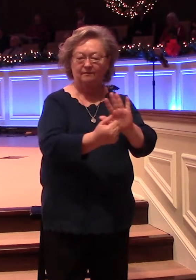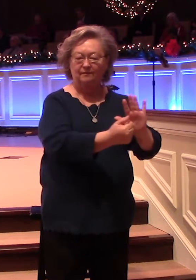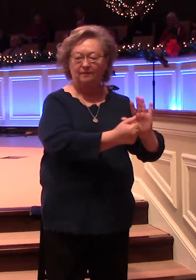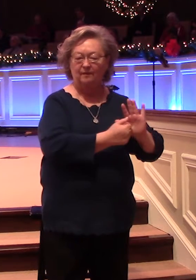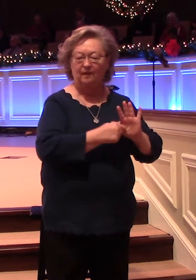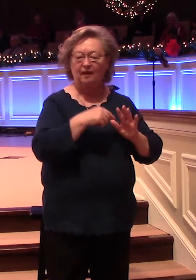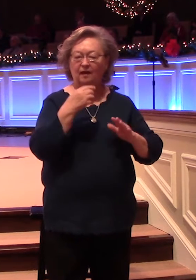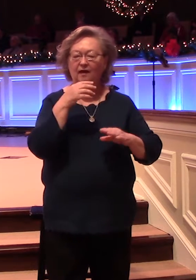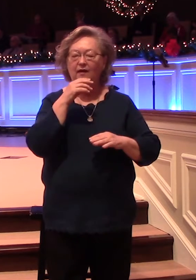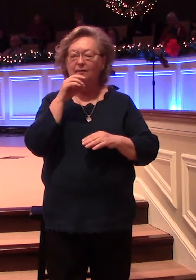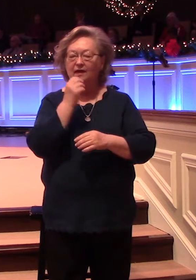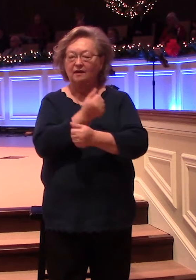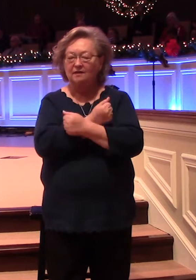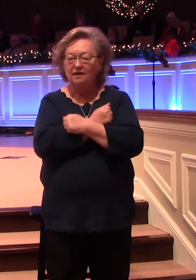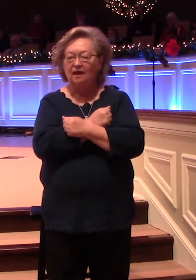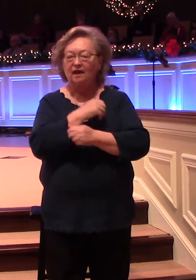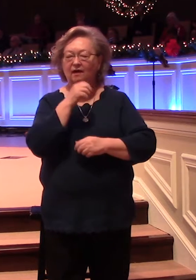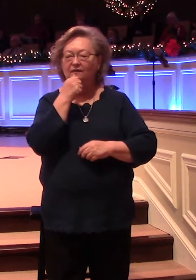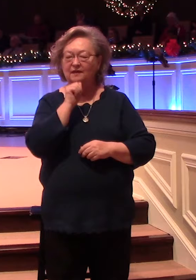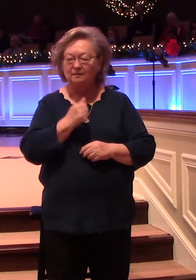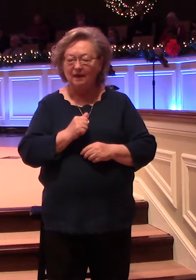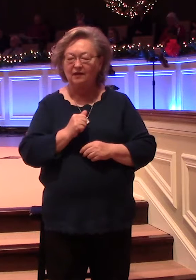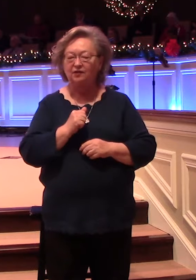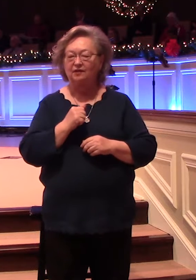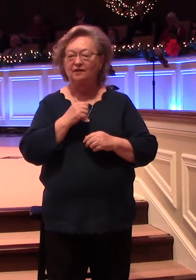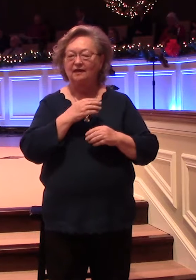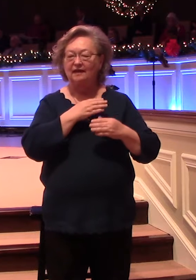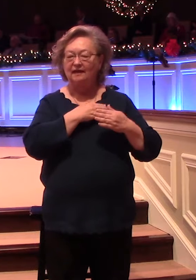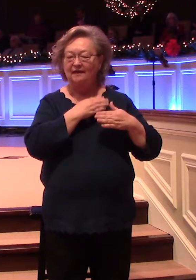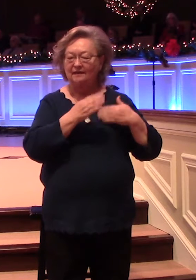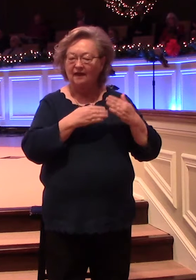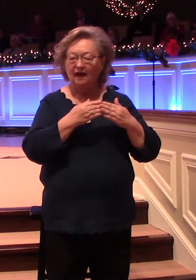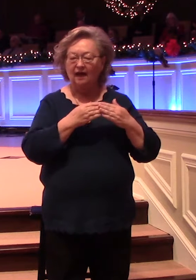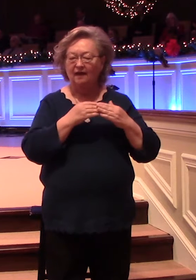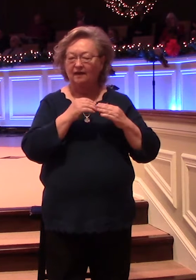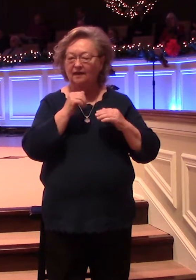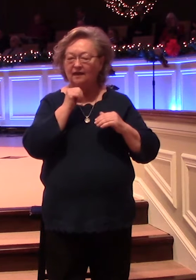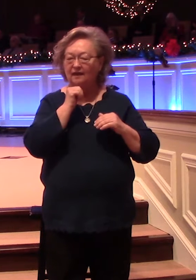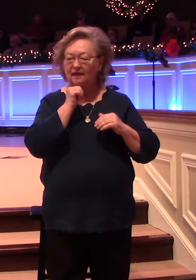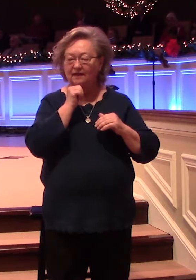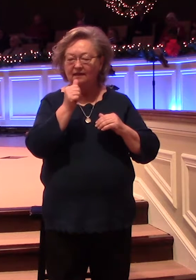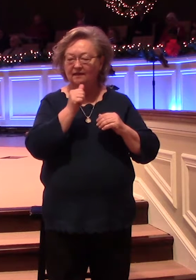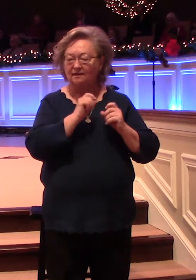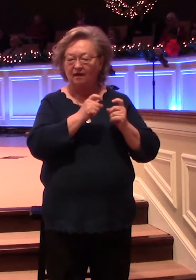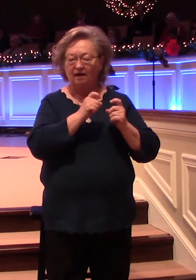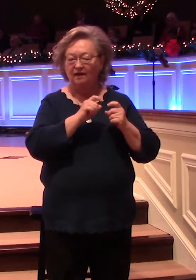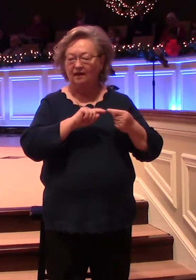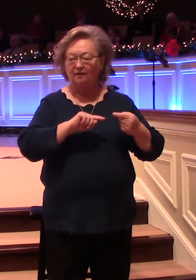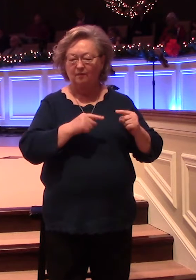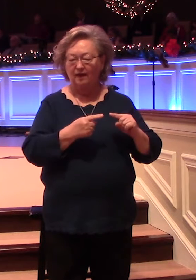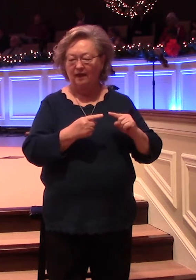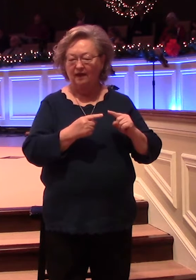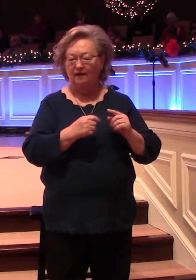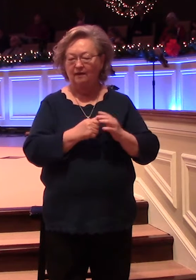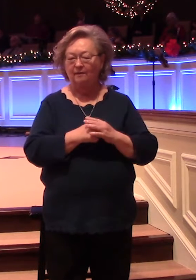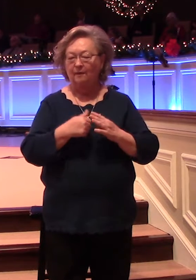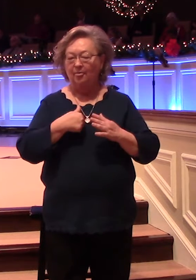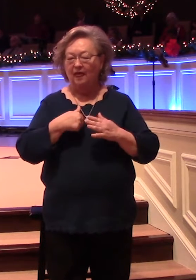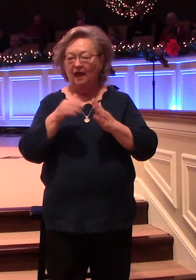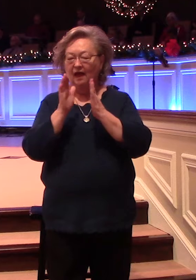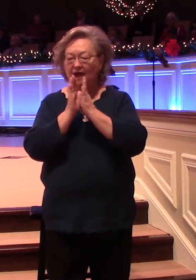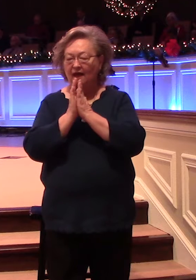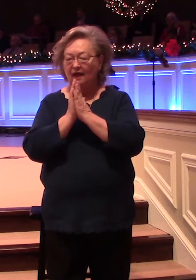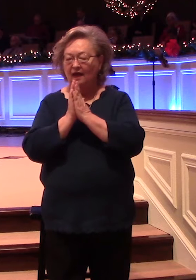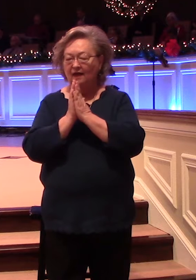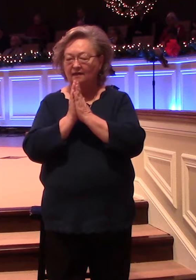kind, love shows no bounds, Father, no matter the race, the religion, the background, Father. I pray, Father, that we can love one